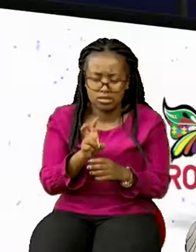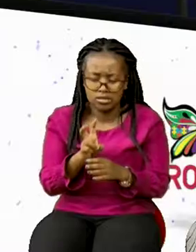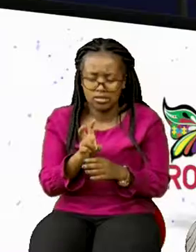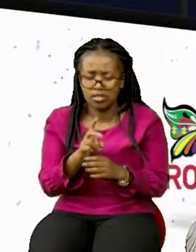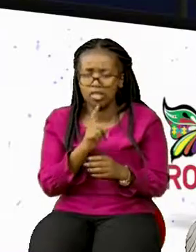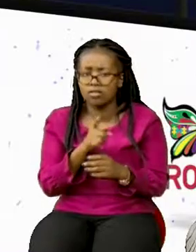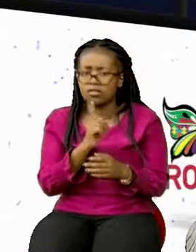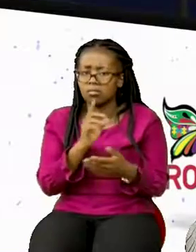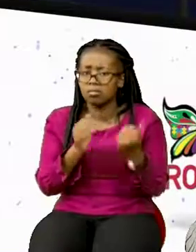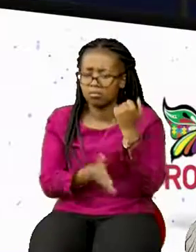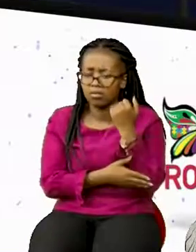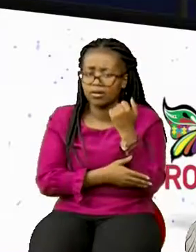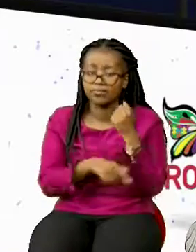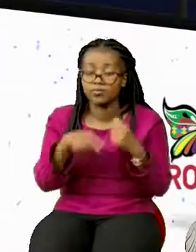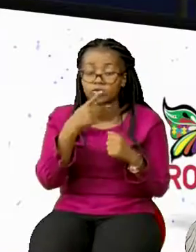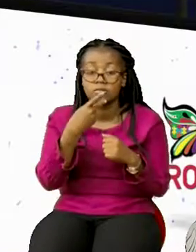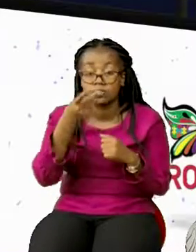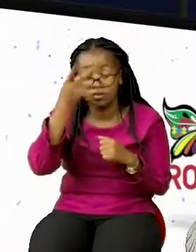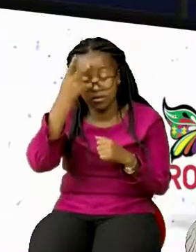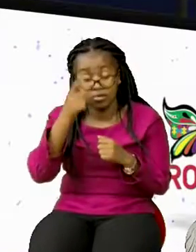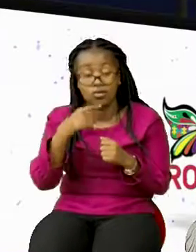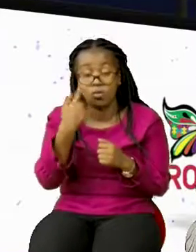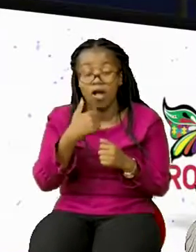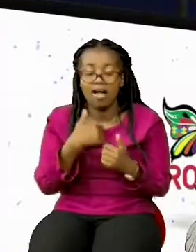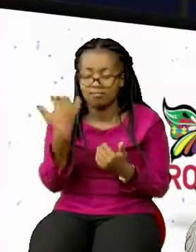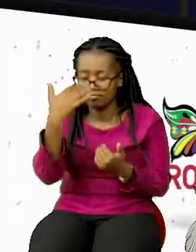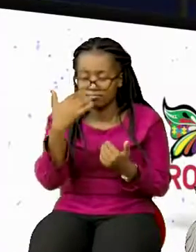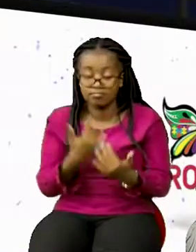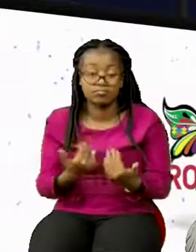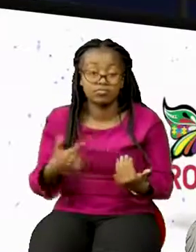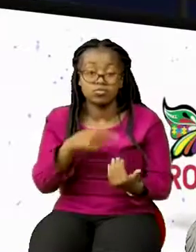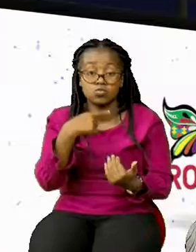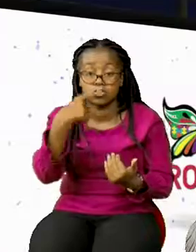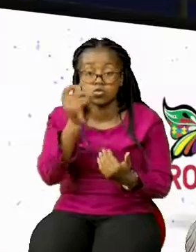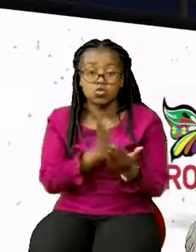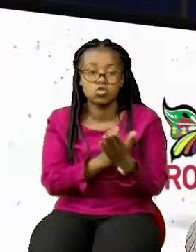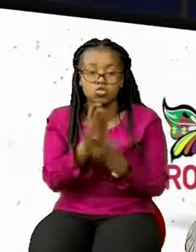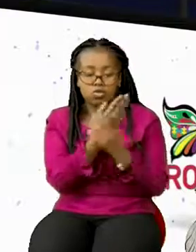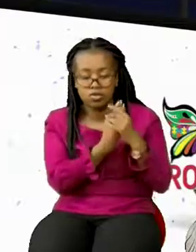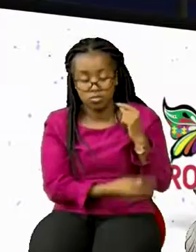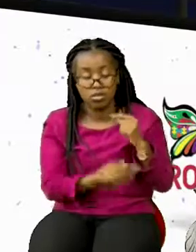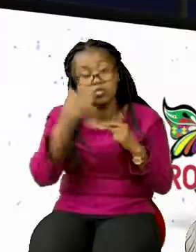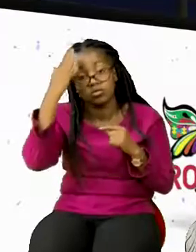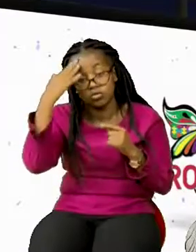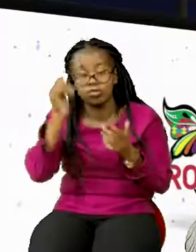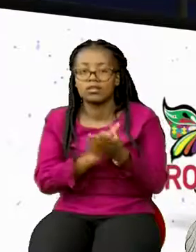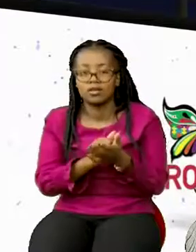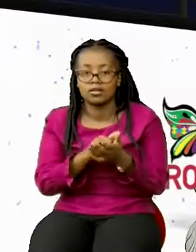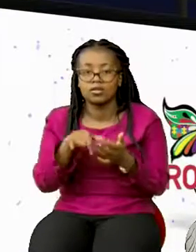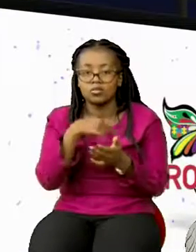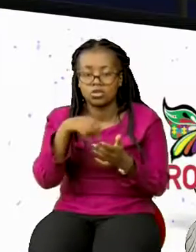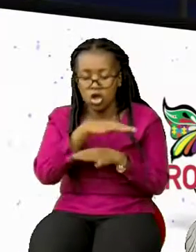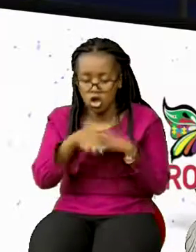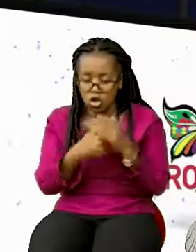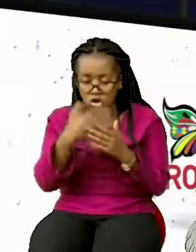over. And as parents also, as parents of autistic children, we go through depression and we know it. We all